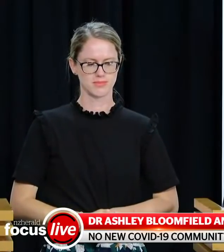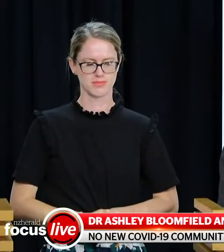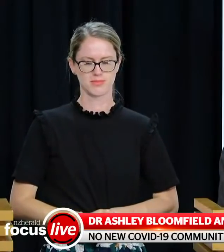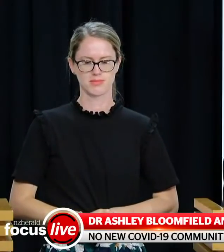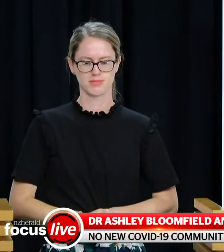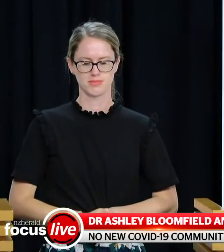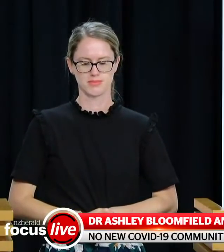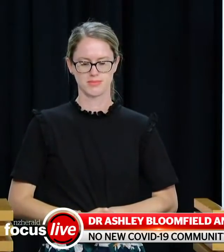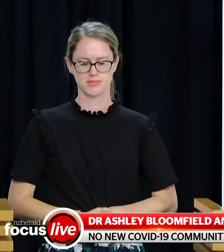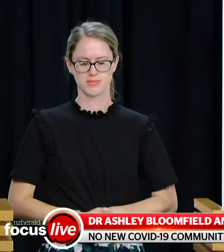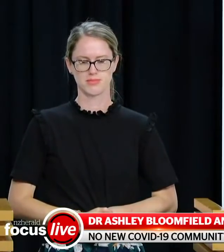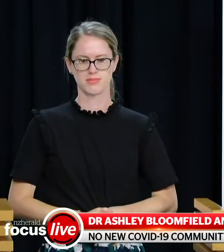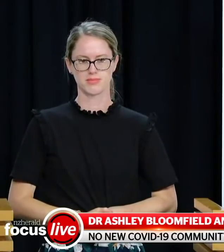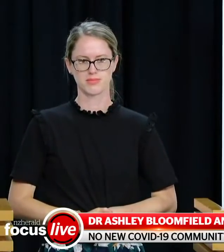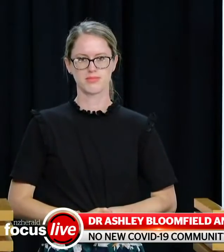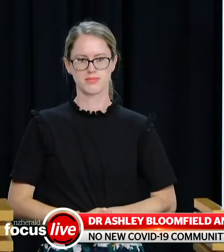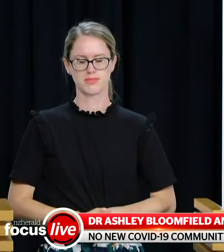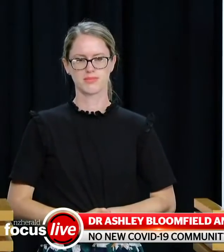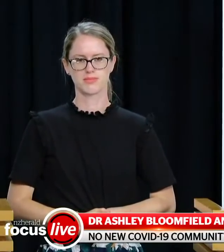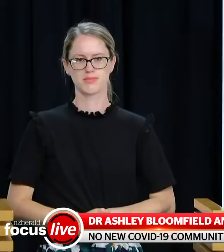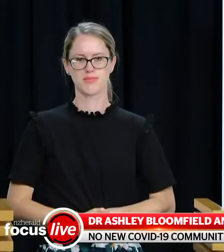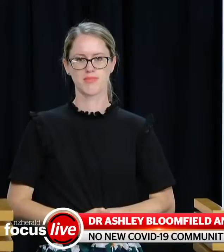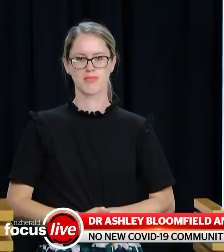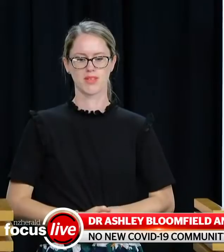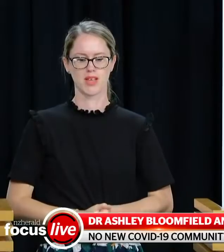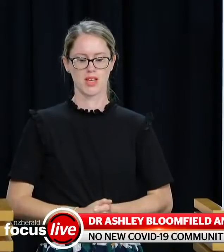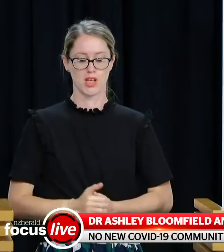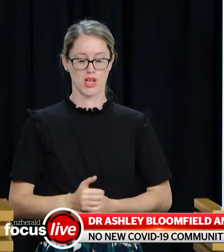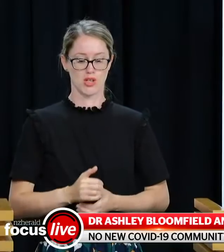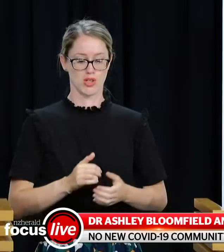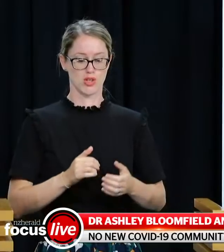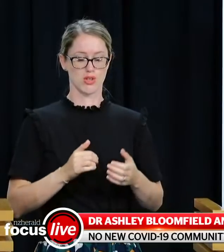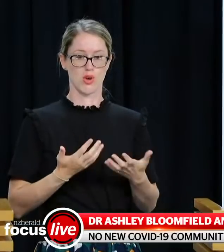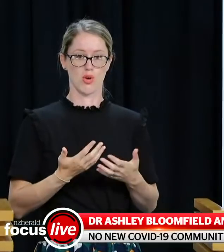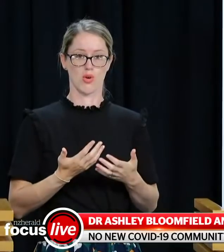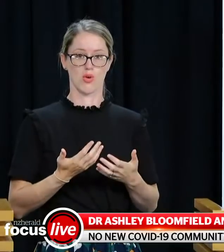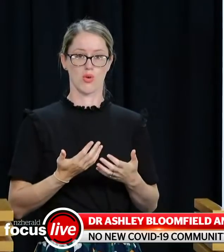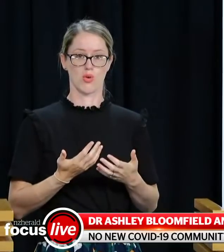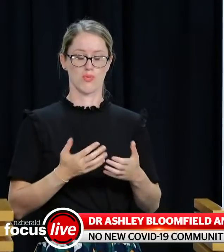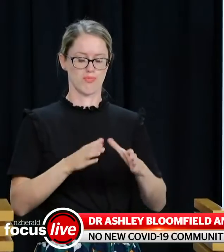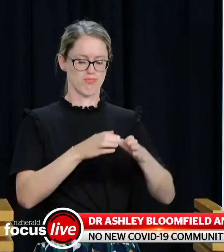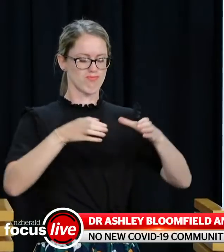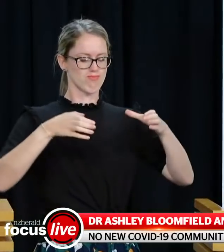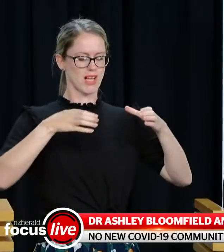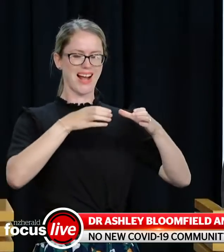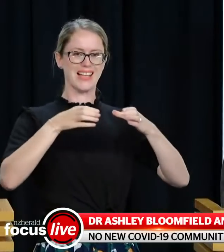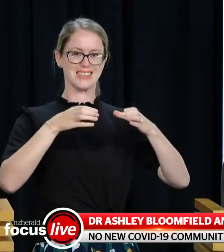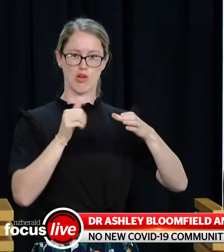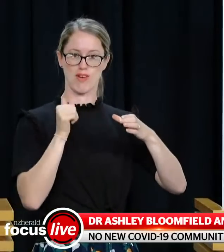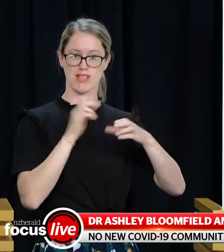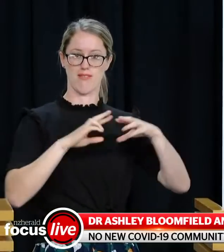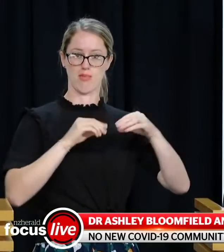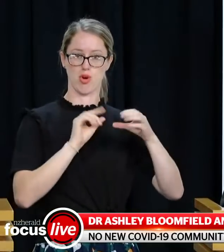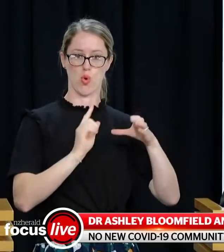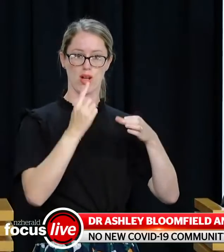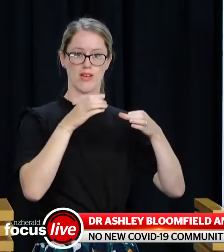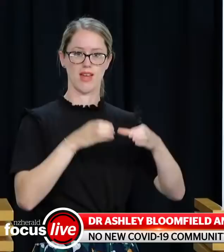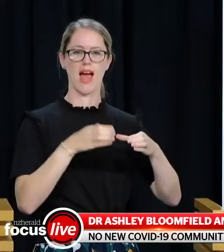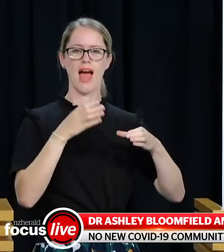outbreak, you might recall that our contact tracing had previously identified a total of 126 close